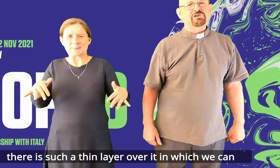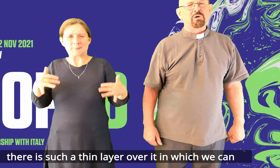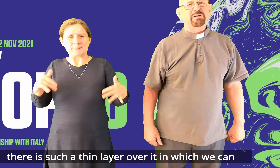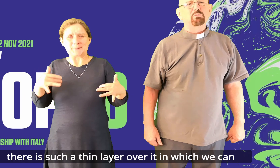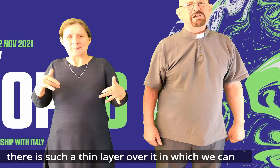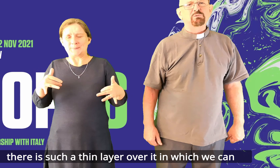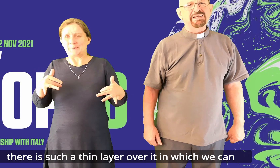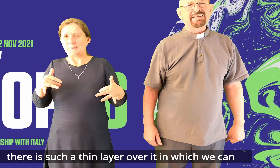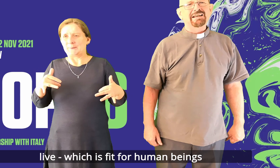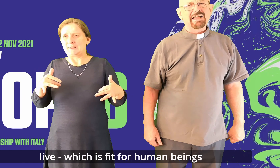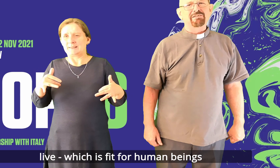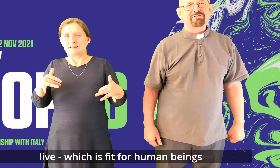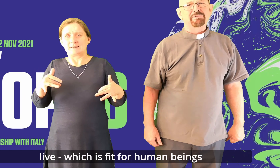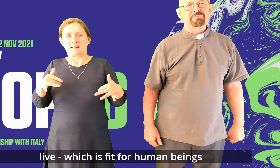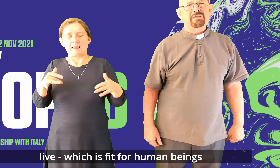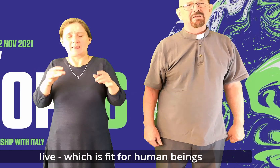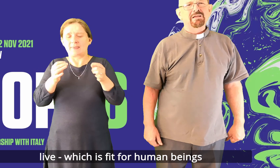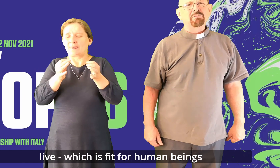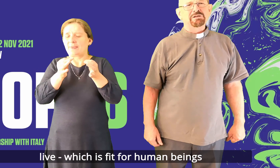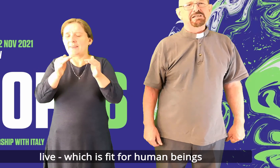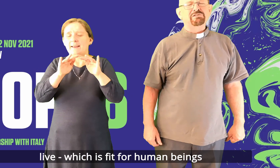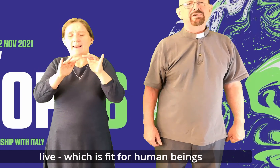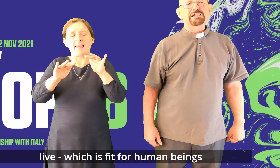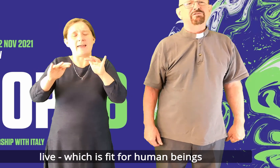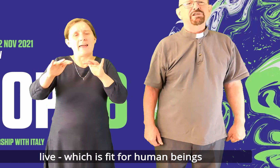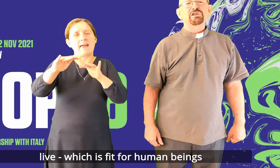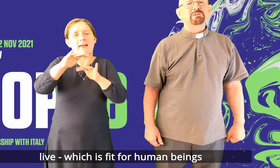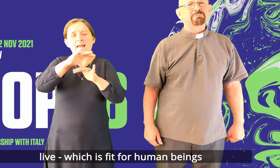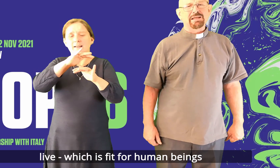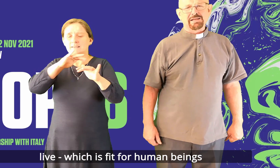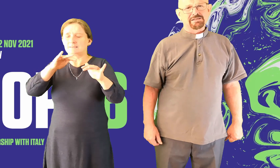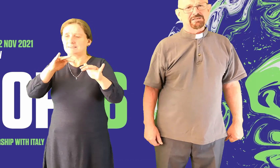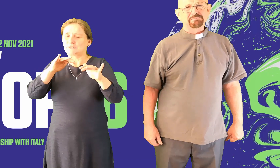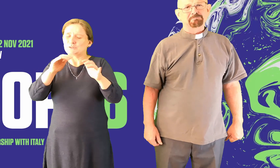in which we can live, which is fit for human beings.